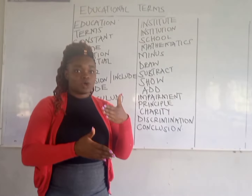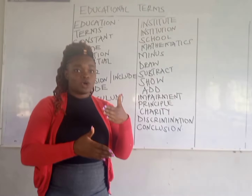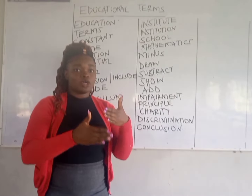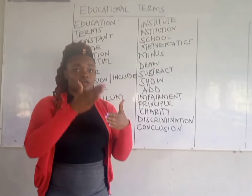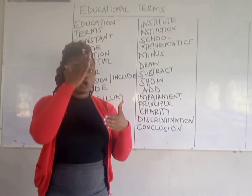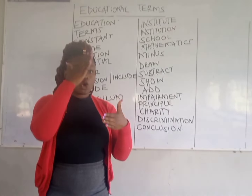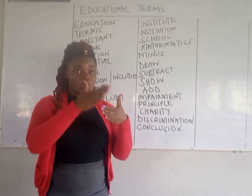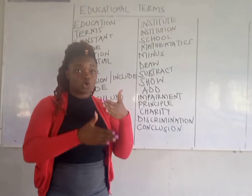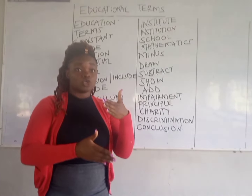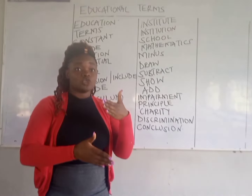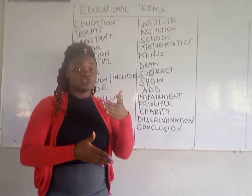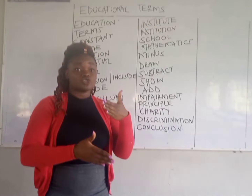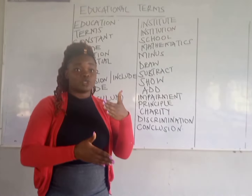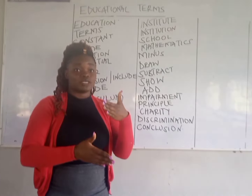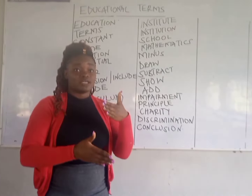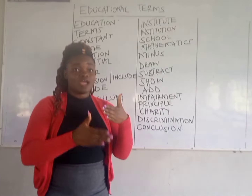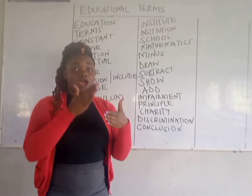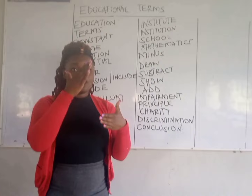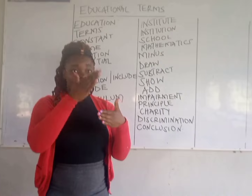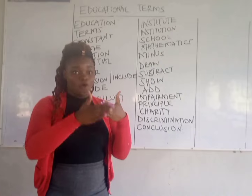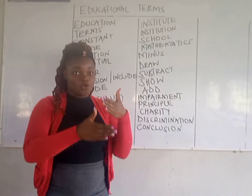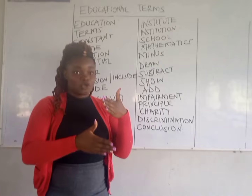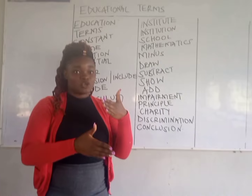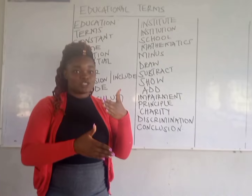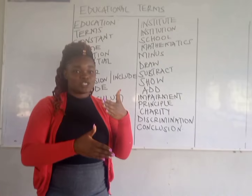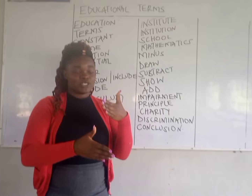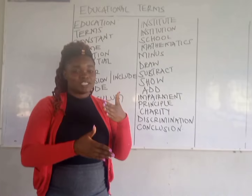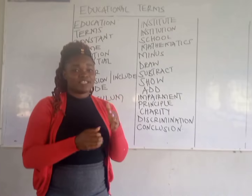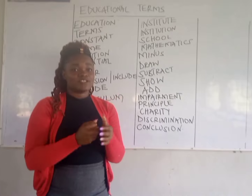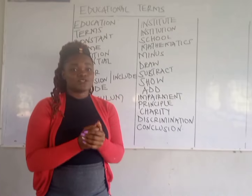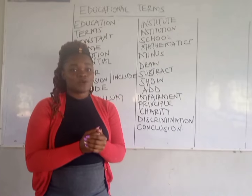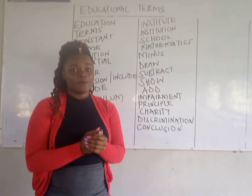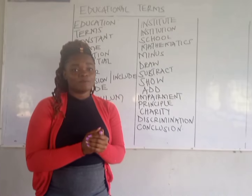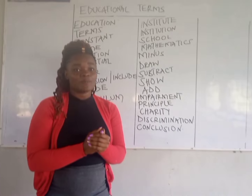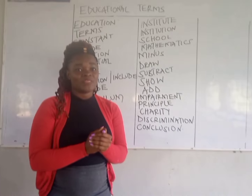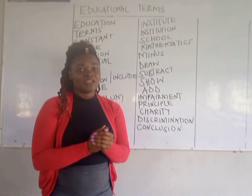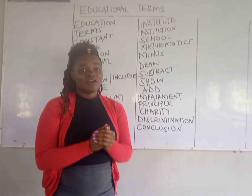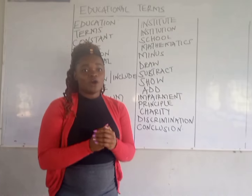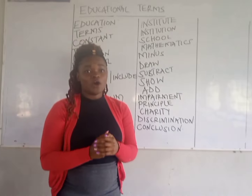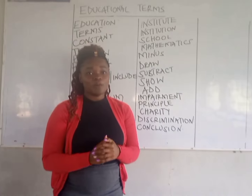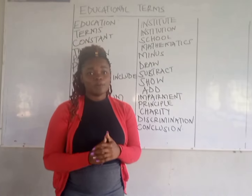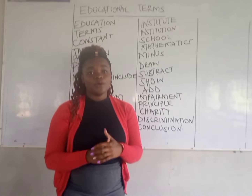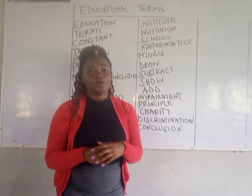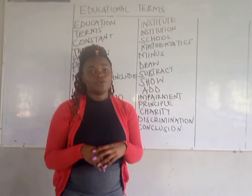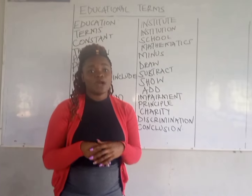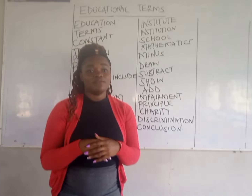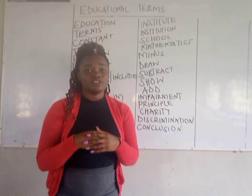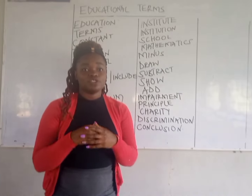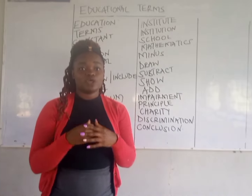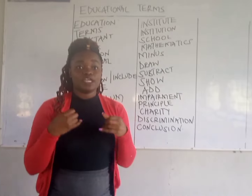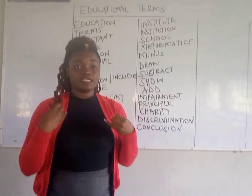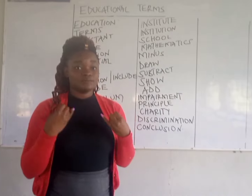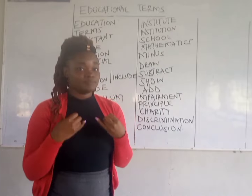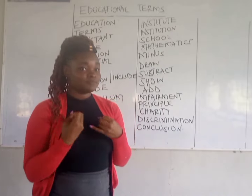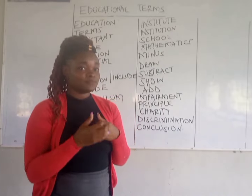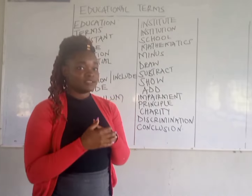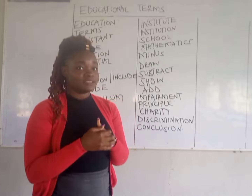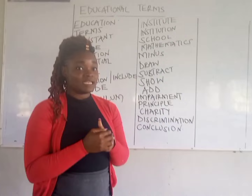Or conclusion. Conclusion. So, hope you have enjoyed the